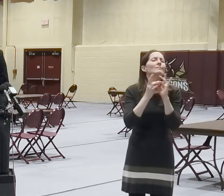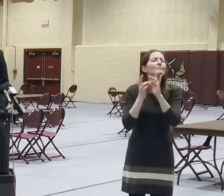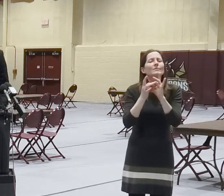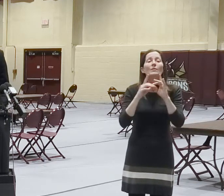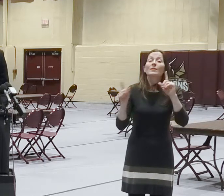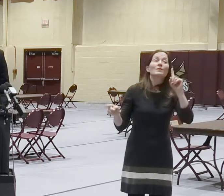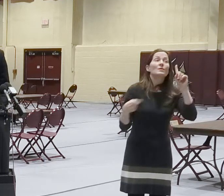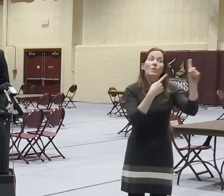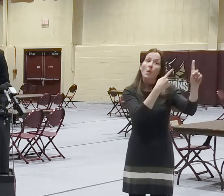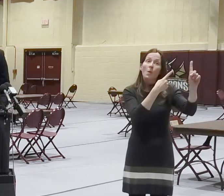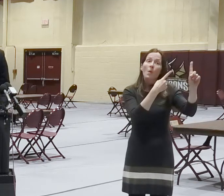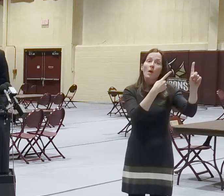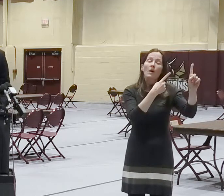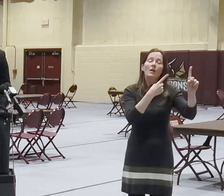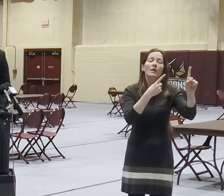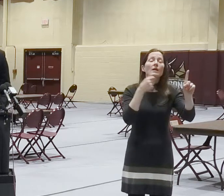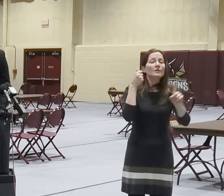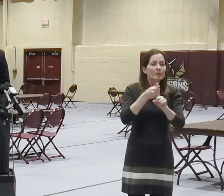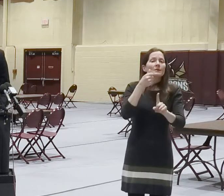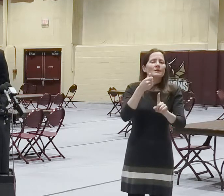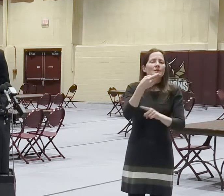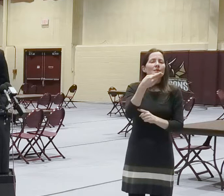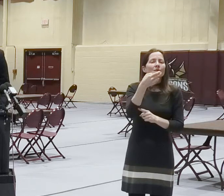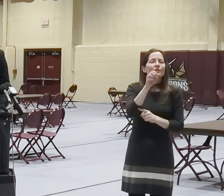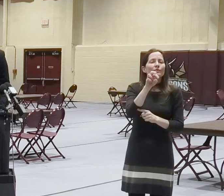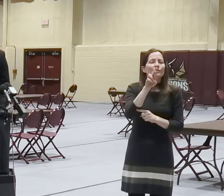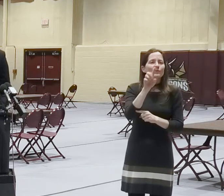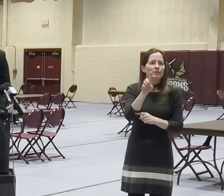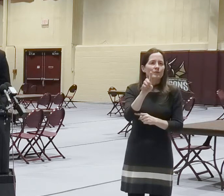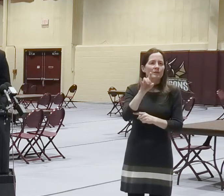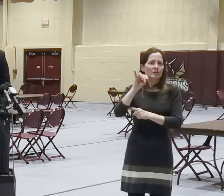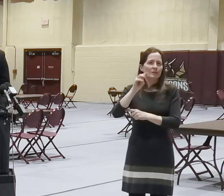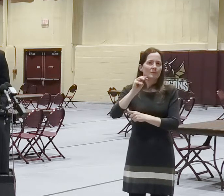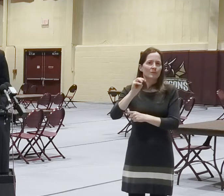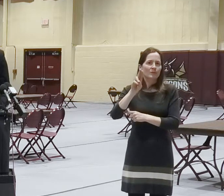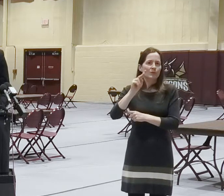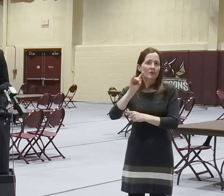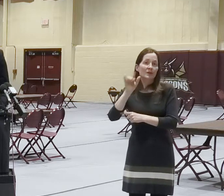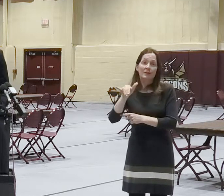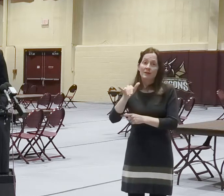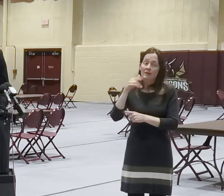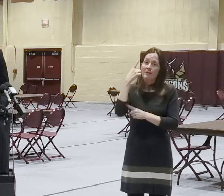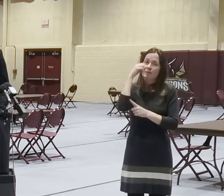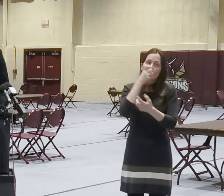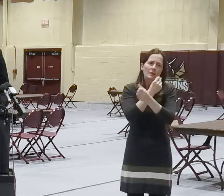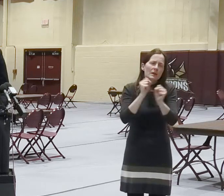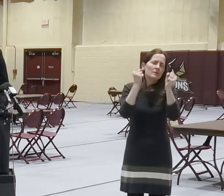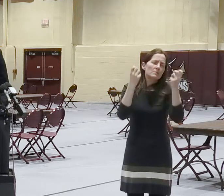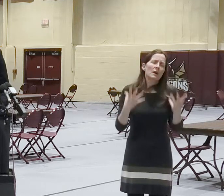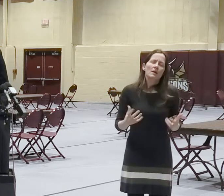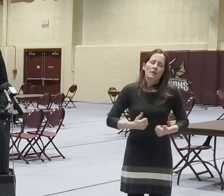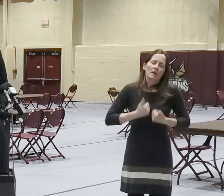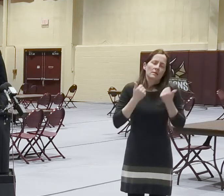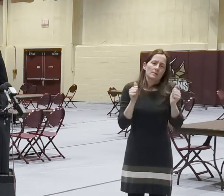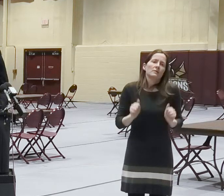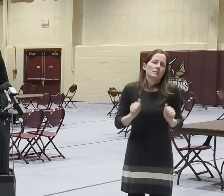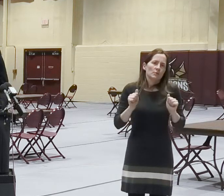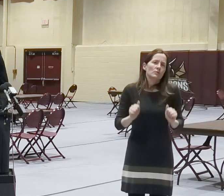herd immunity as soon as possible and saving as many lives as we can along the